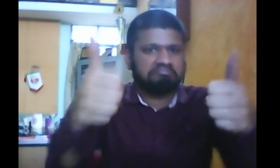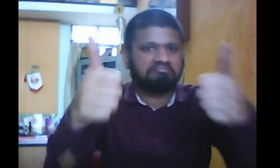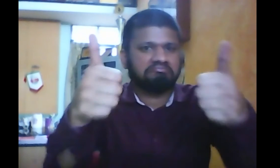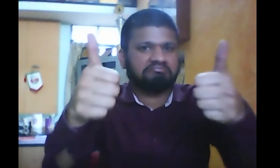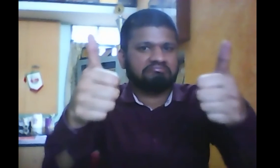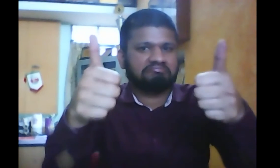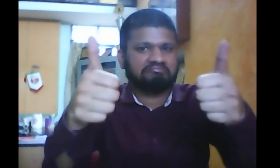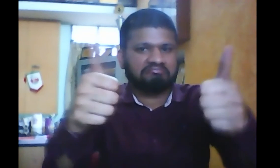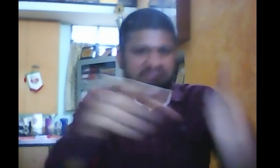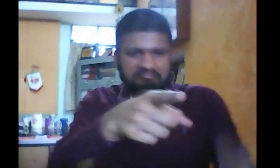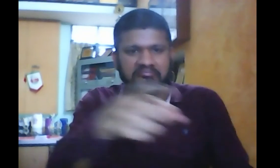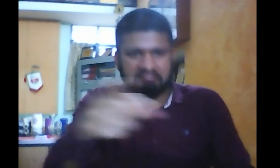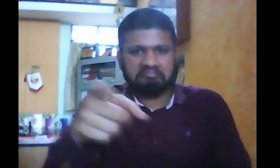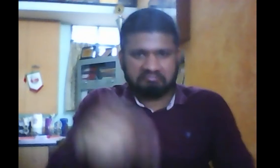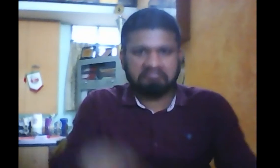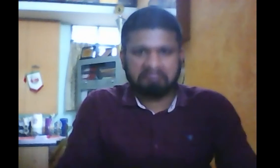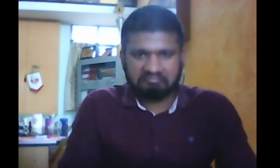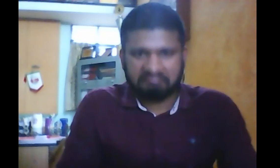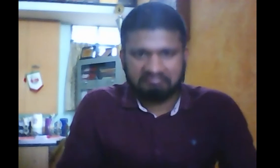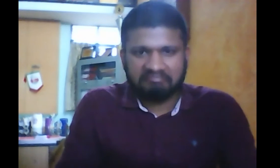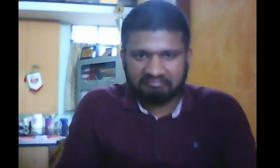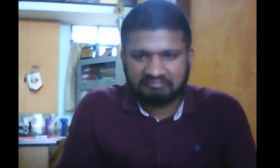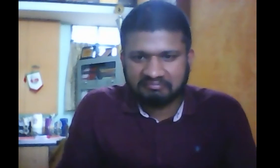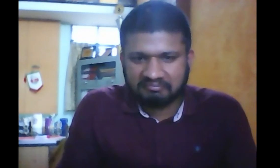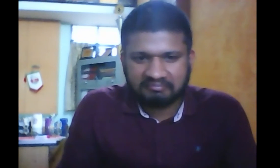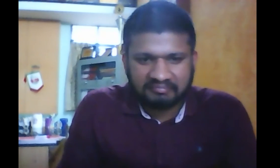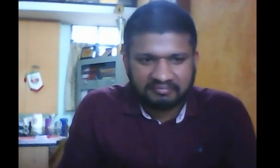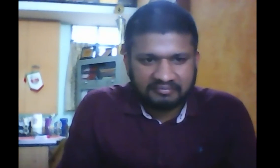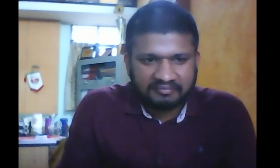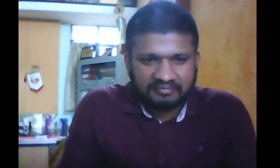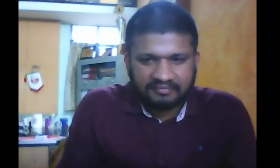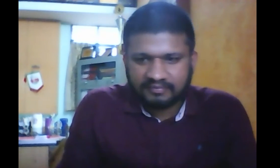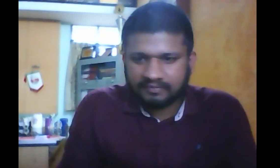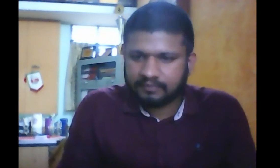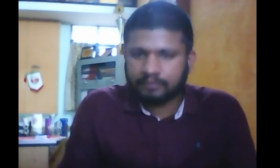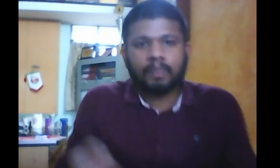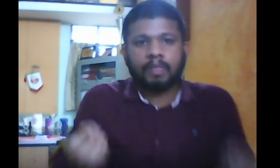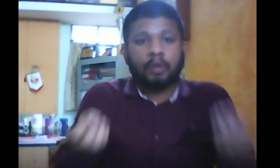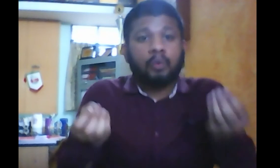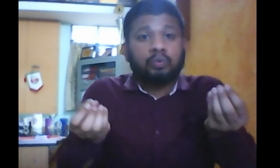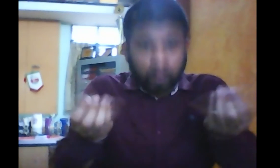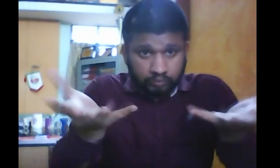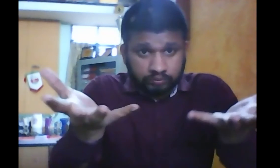and very fast learners. Very good. So now we are going to start question words, question